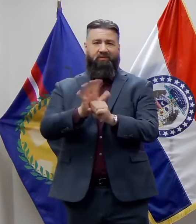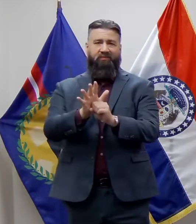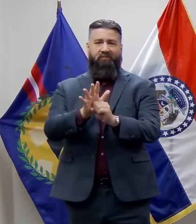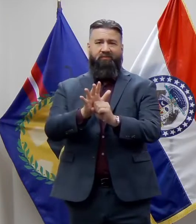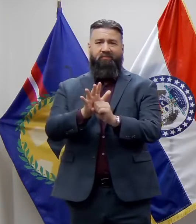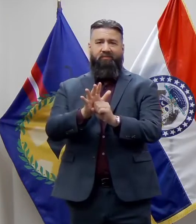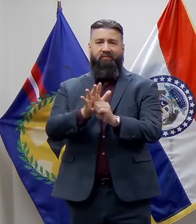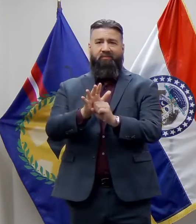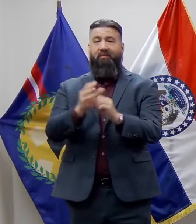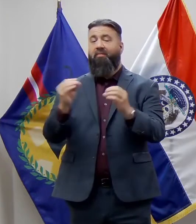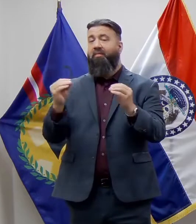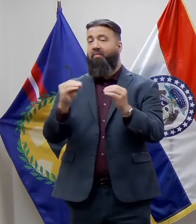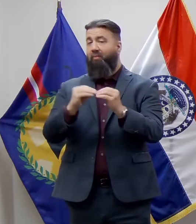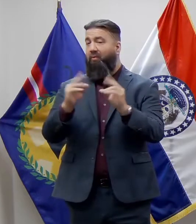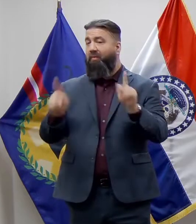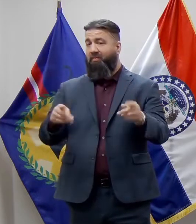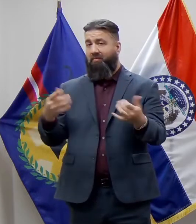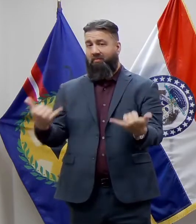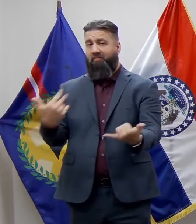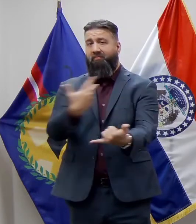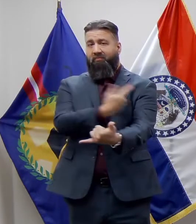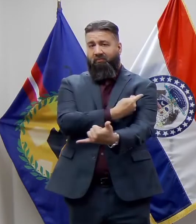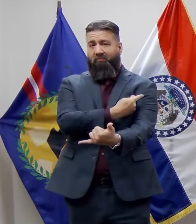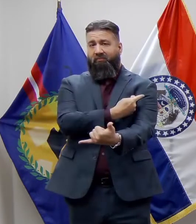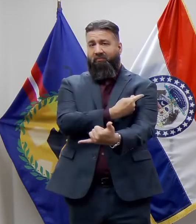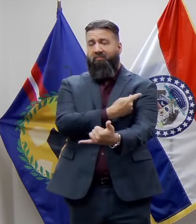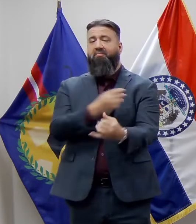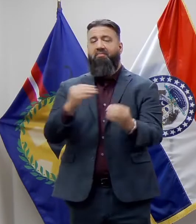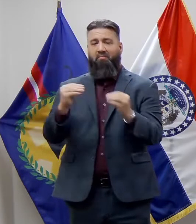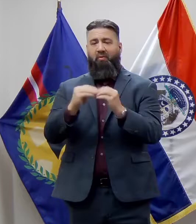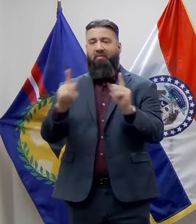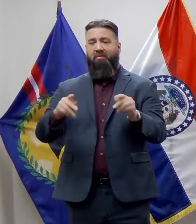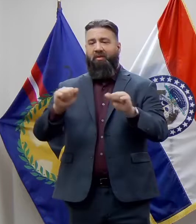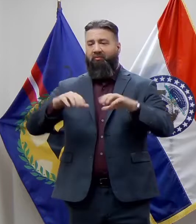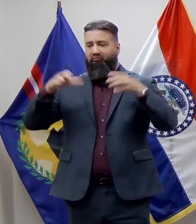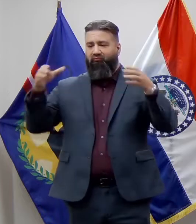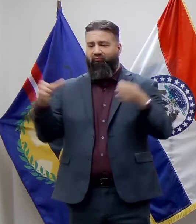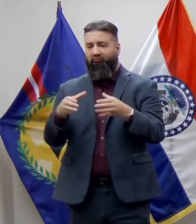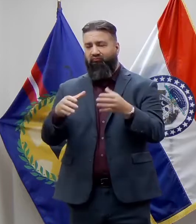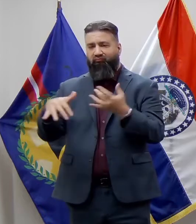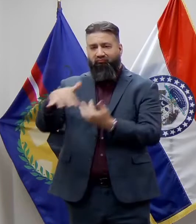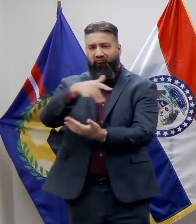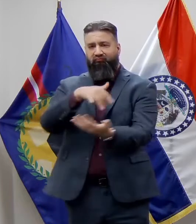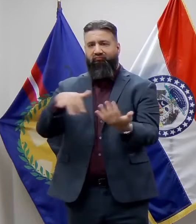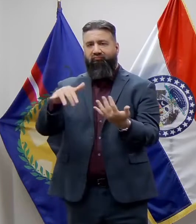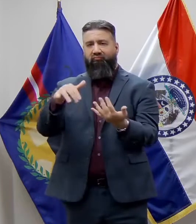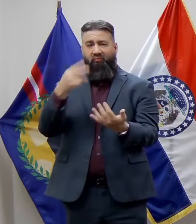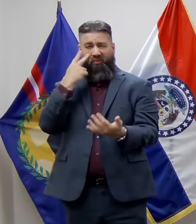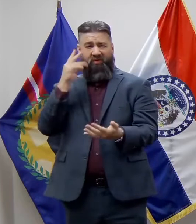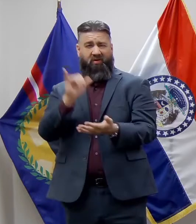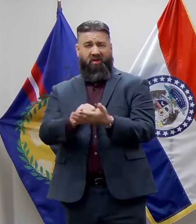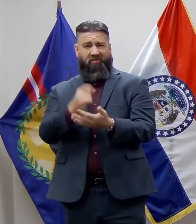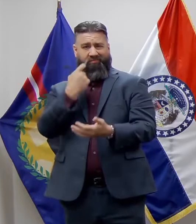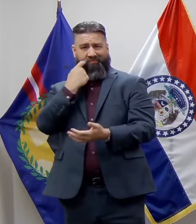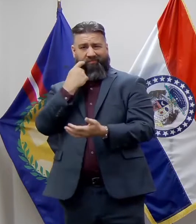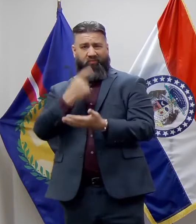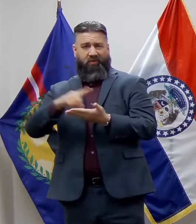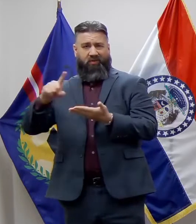And with more people vaccinated, more people are comfortable gathering. We saw that this weekend at the Mardi Gras